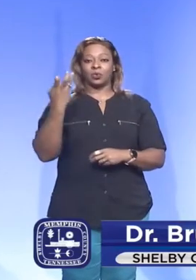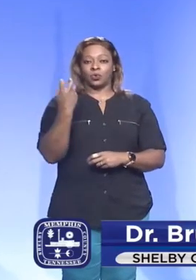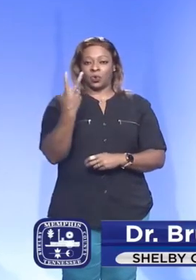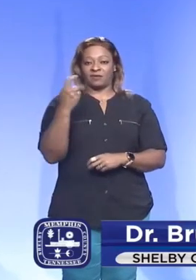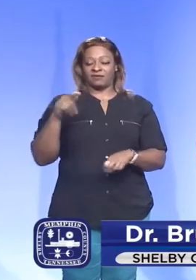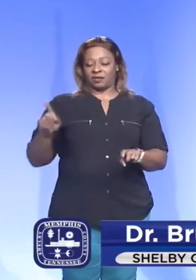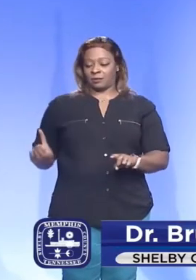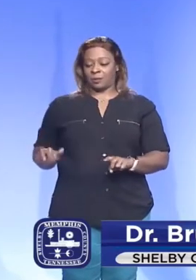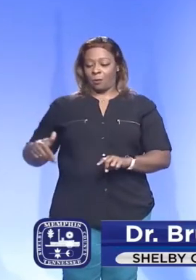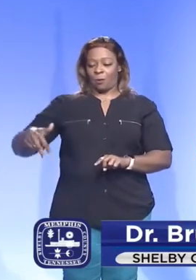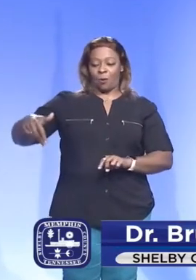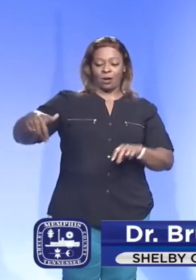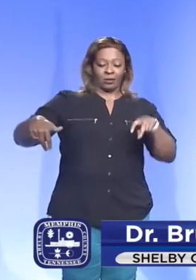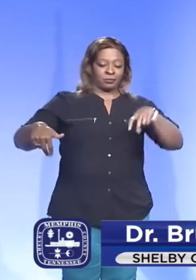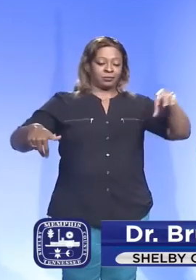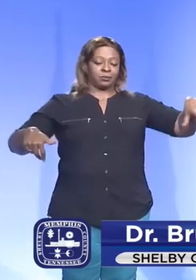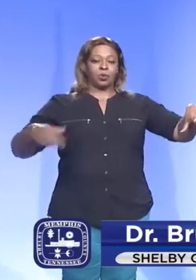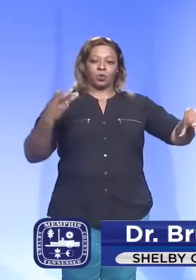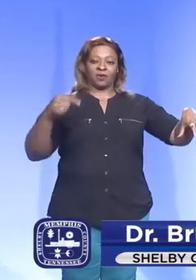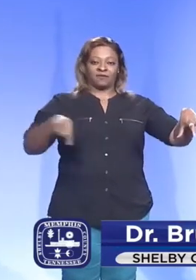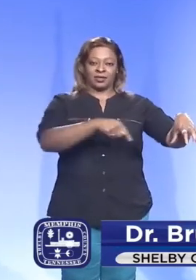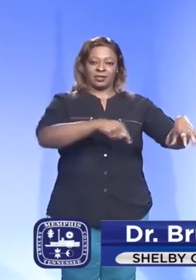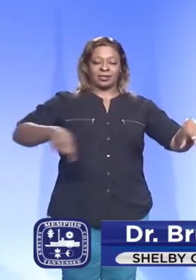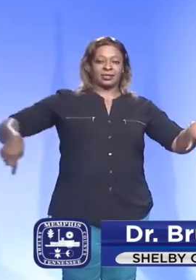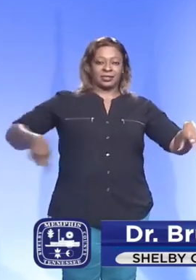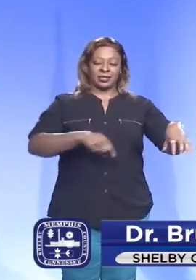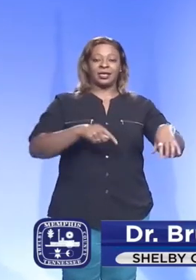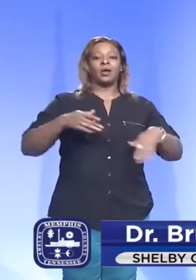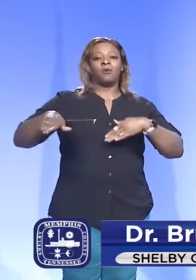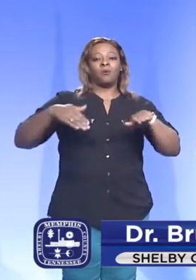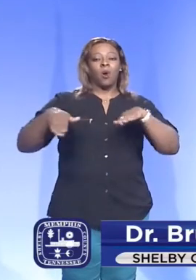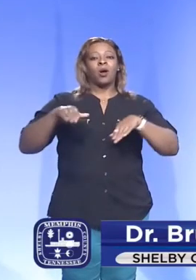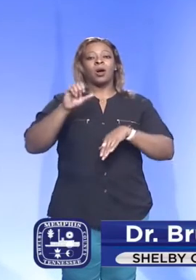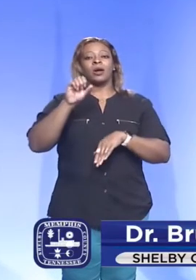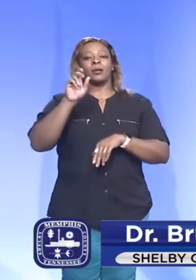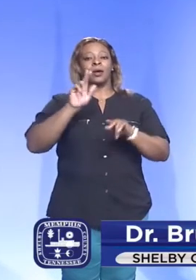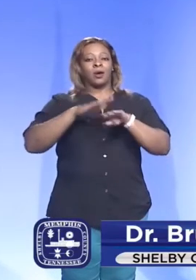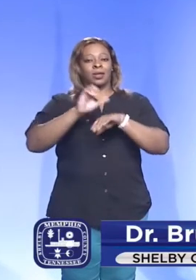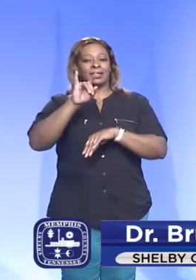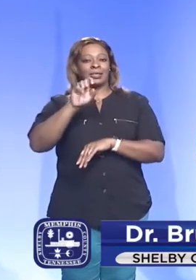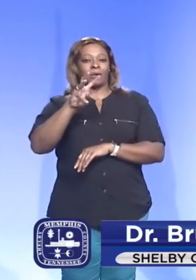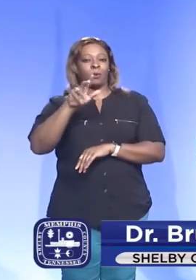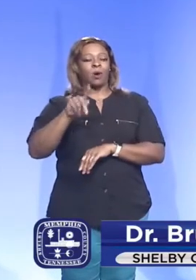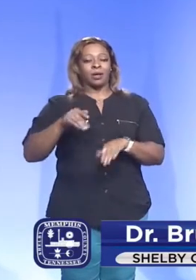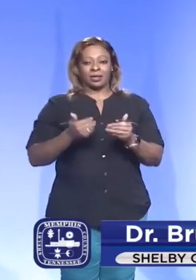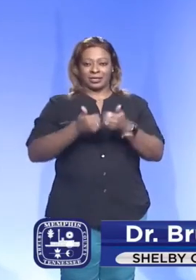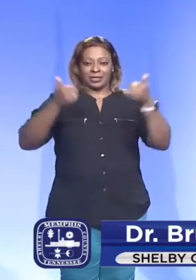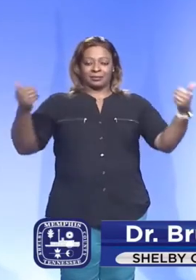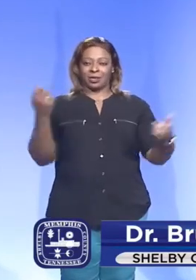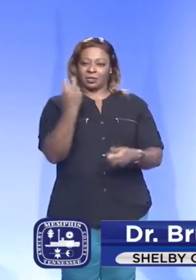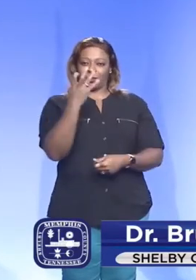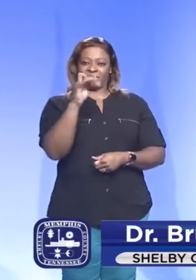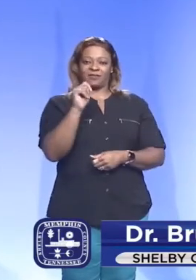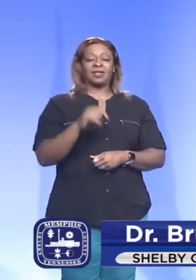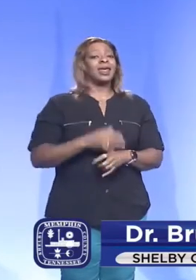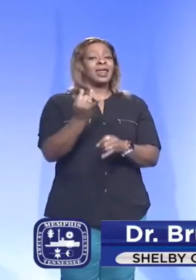or walking on the sidewalk. Last thing is that